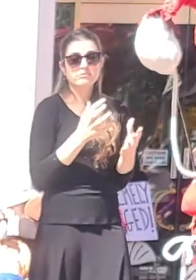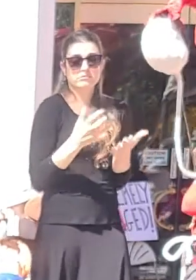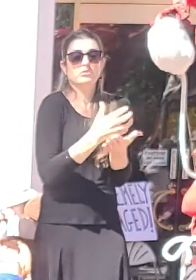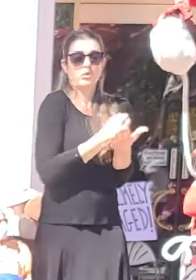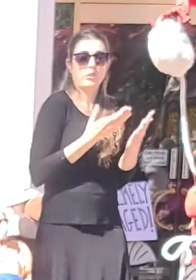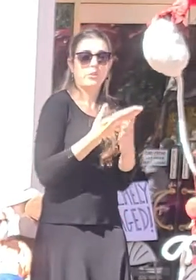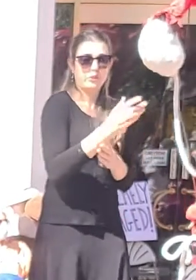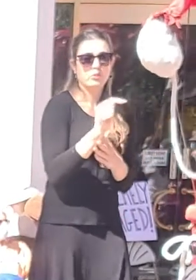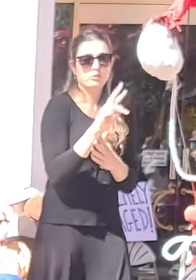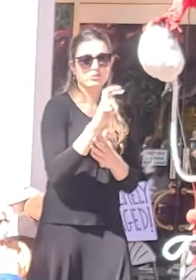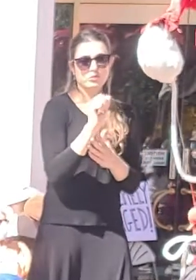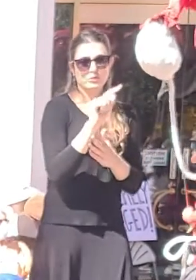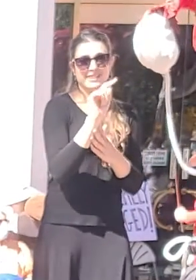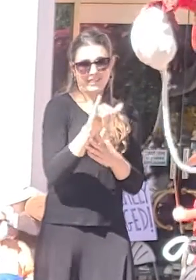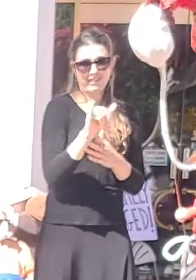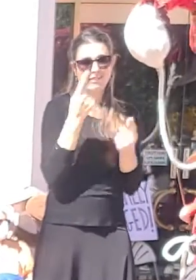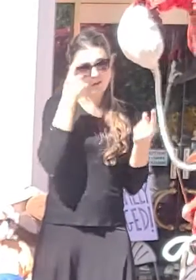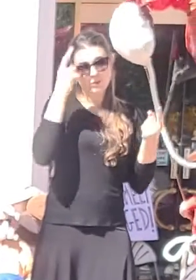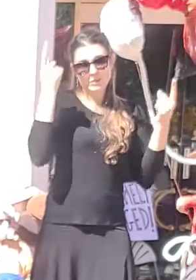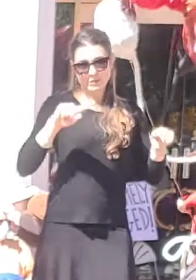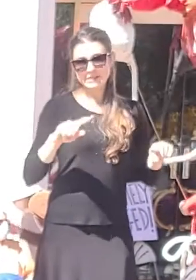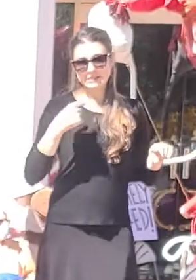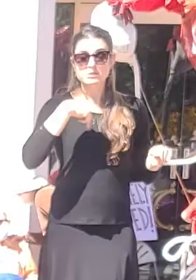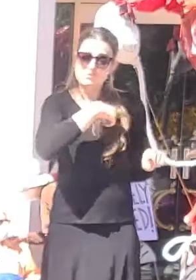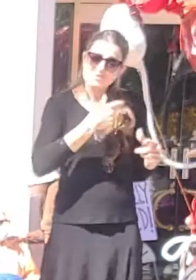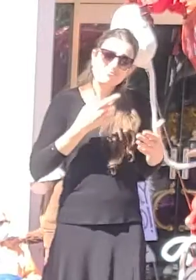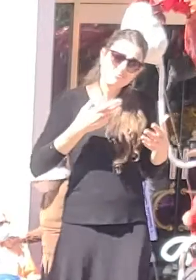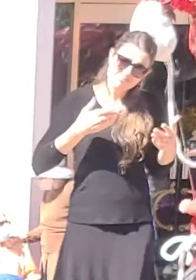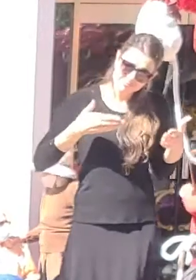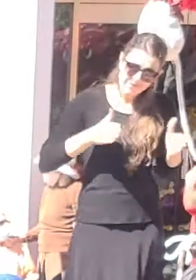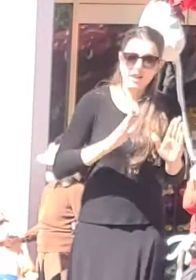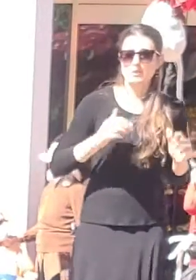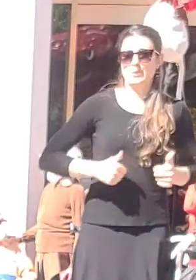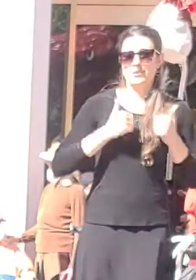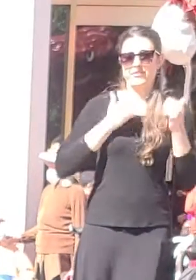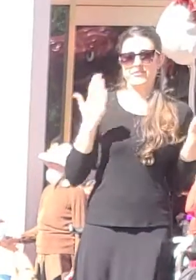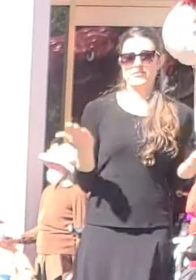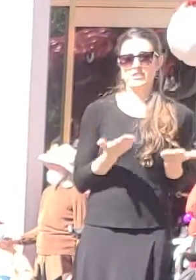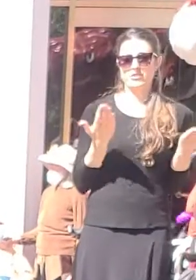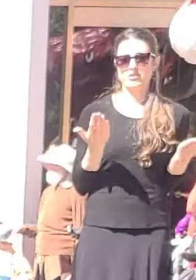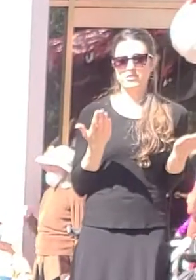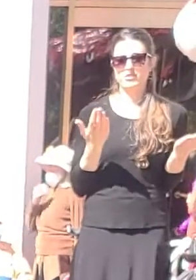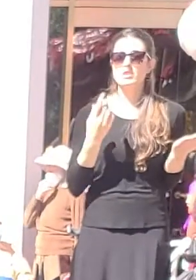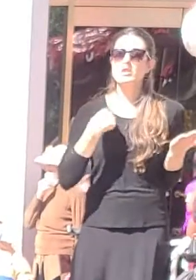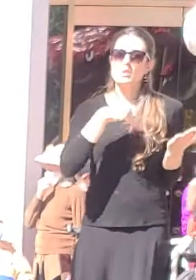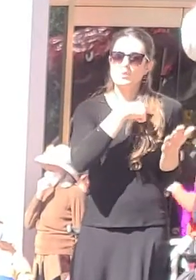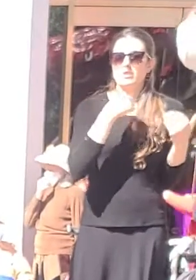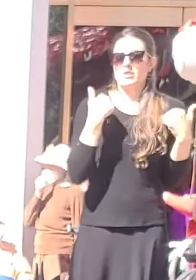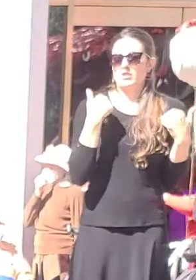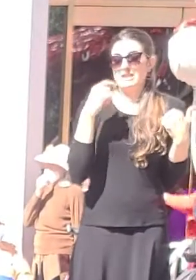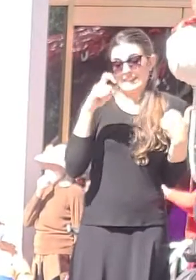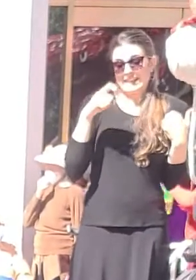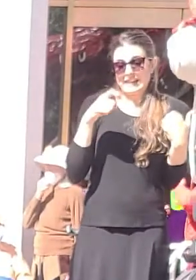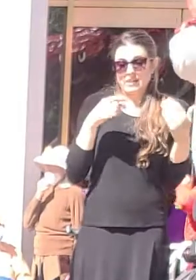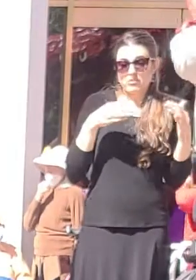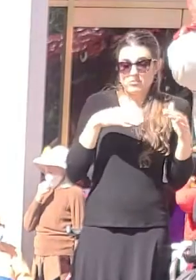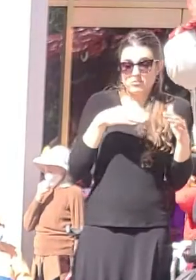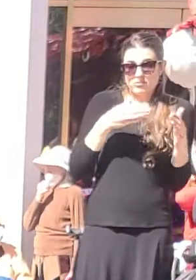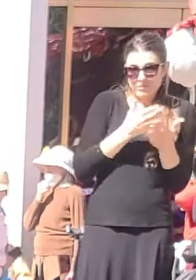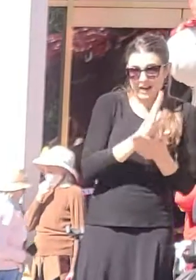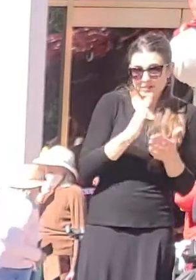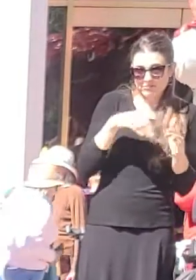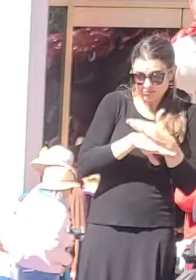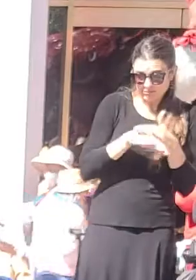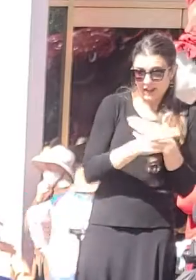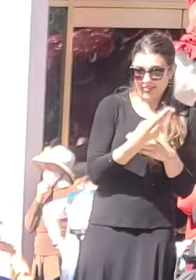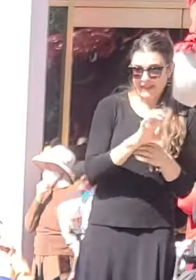here. Indian Health Services, which is the delivery system for our access to treaty rights to health care, still refuses to provide abortion